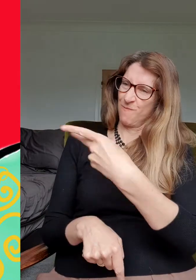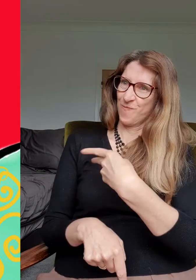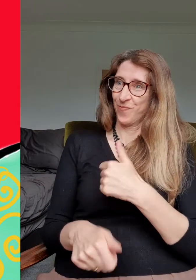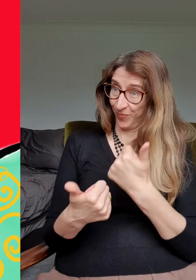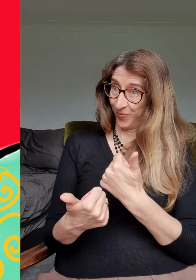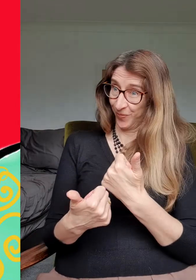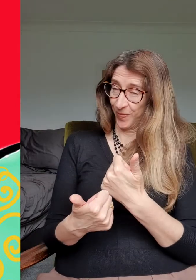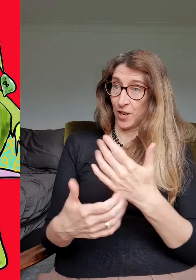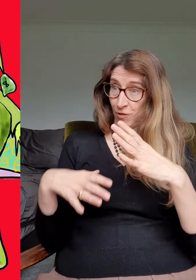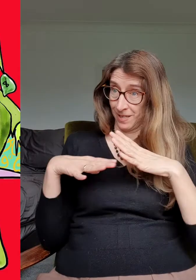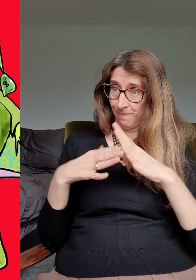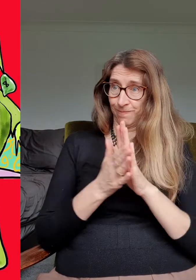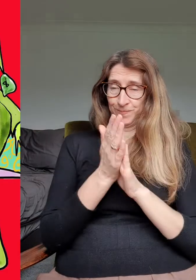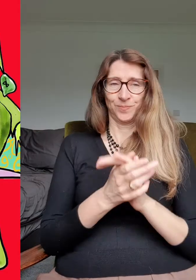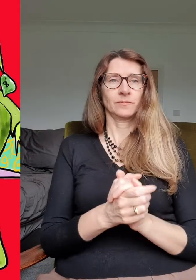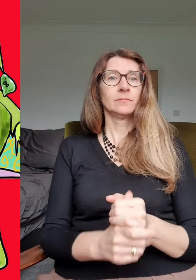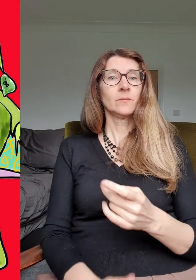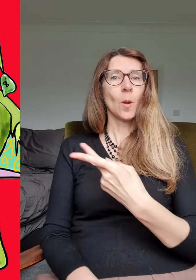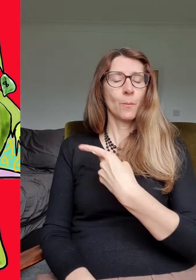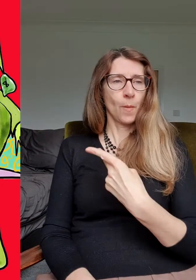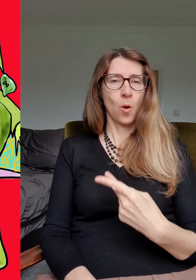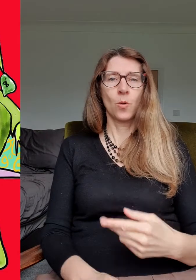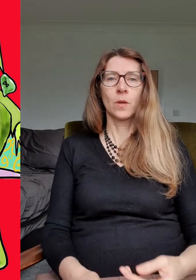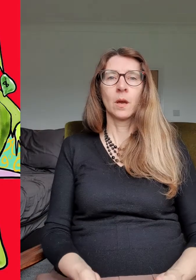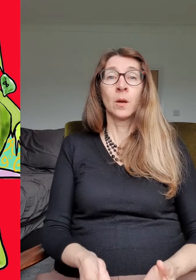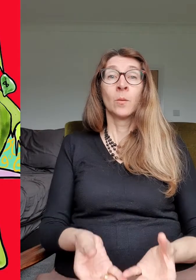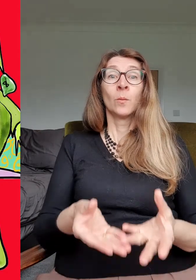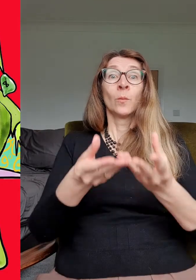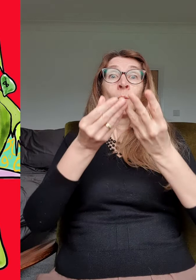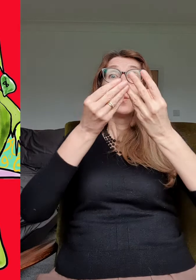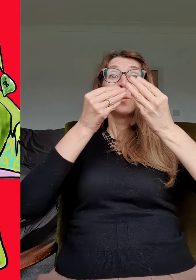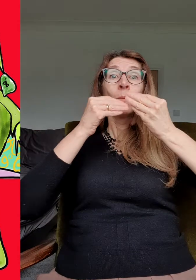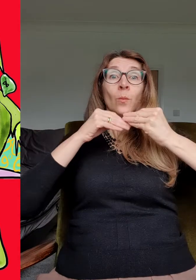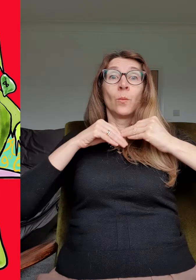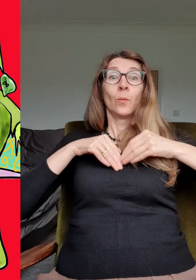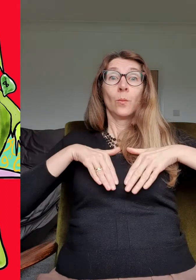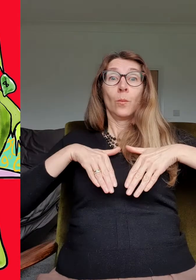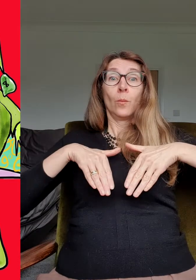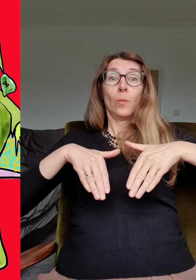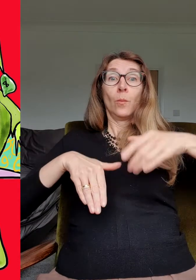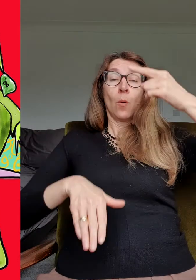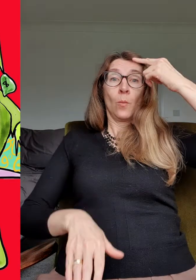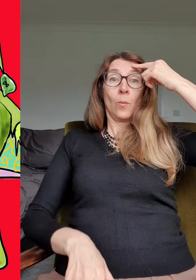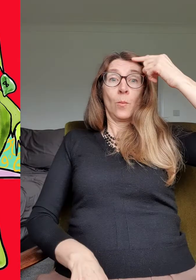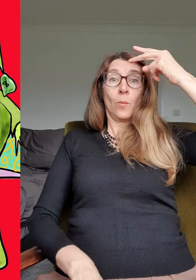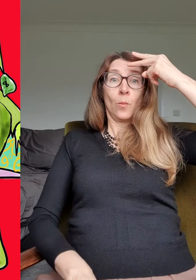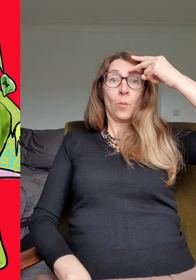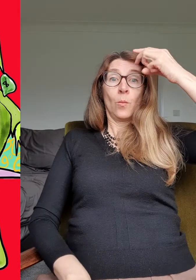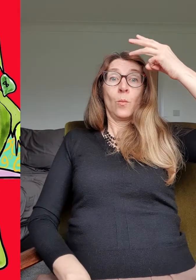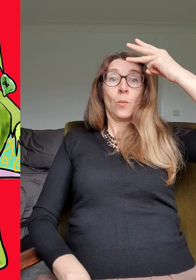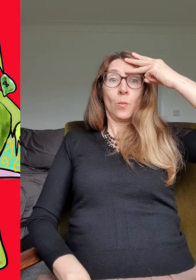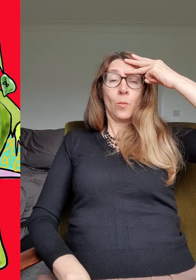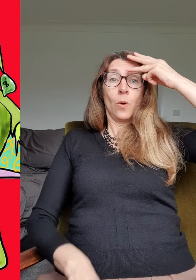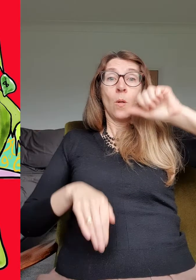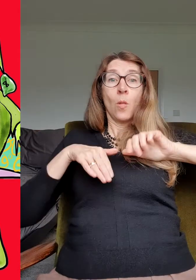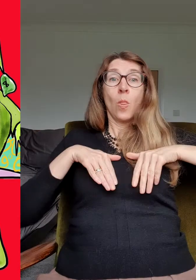now." So JoJo and Grandpa took in a big breath through their nose, counting to 3 in their